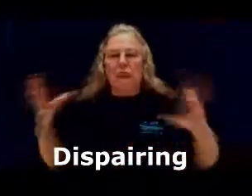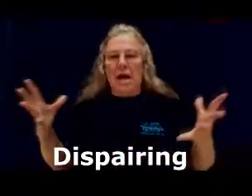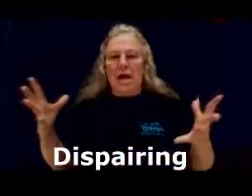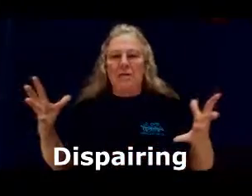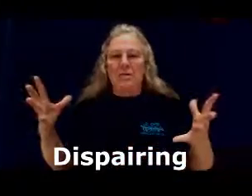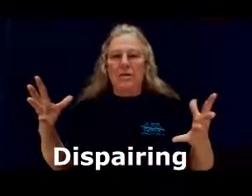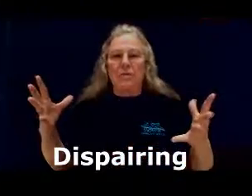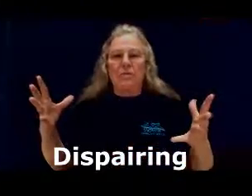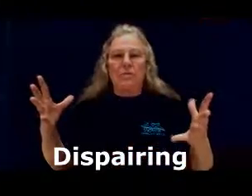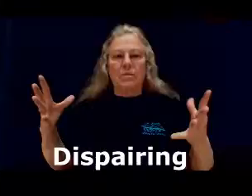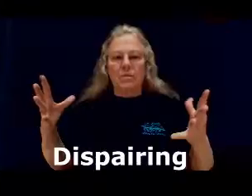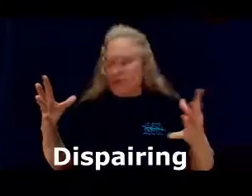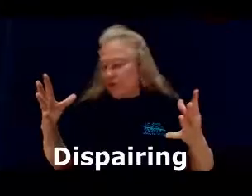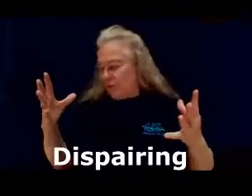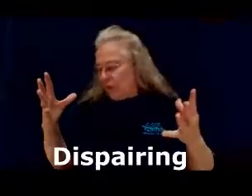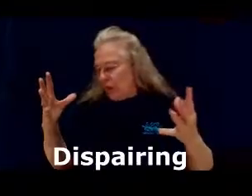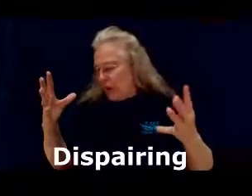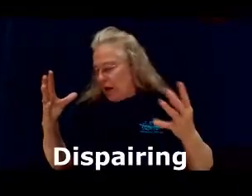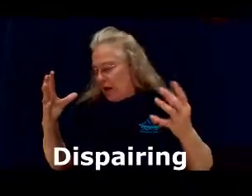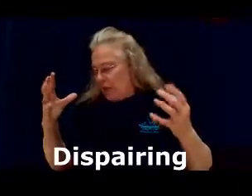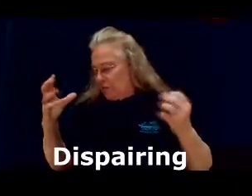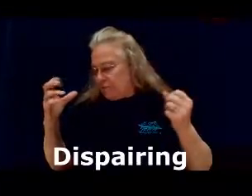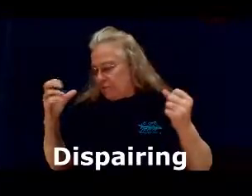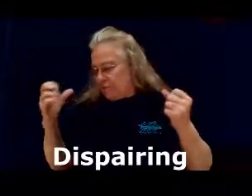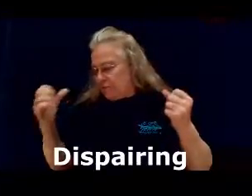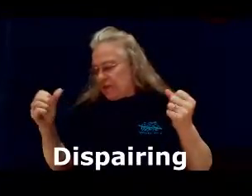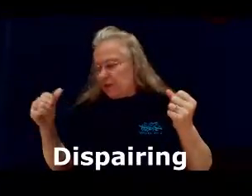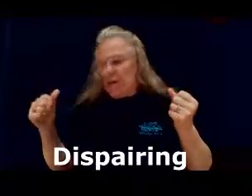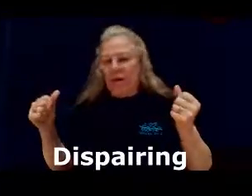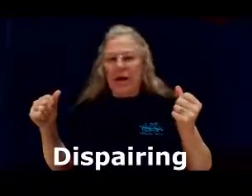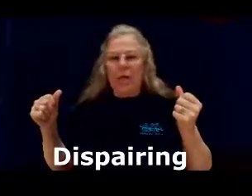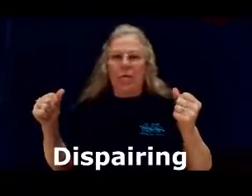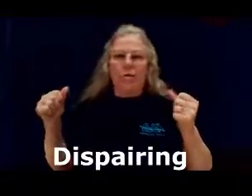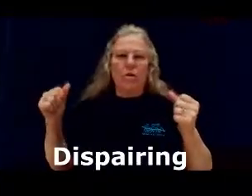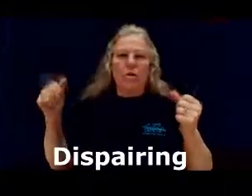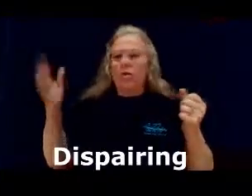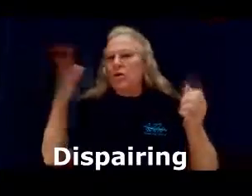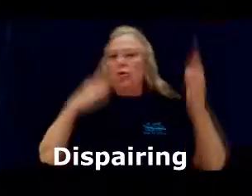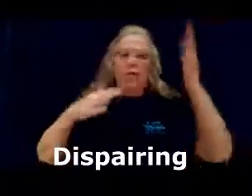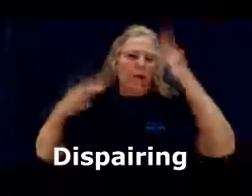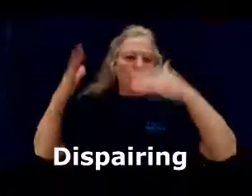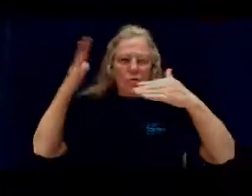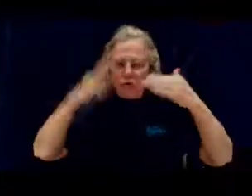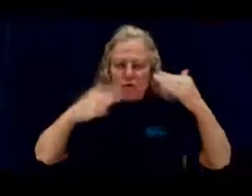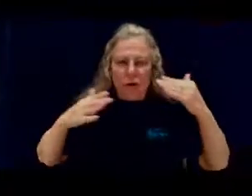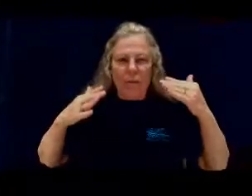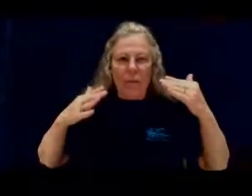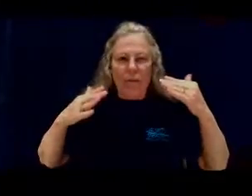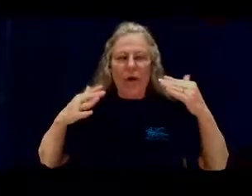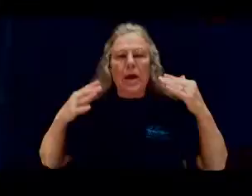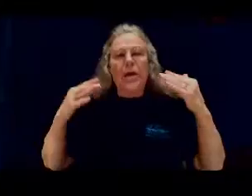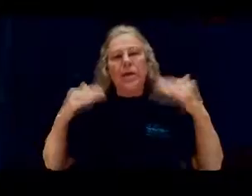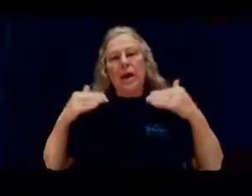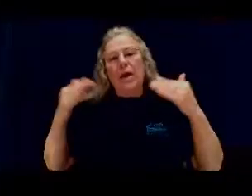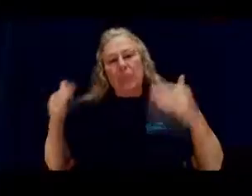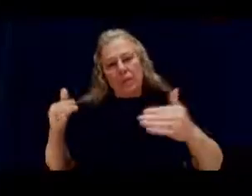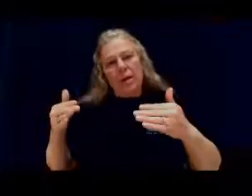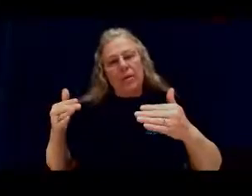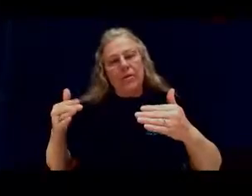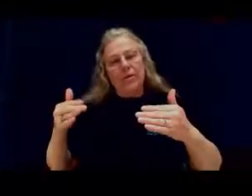great, so that despairing, or you could use troubled. And remember, this